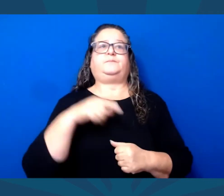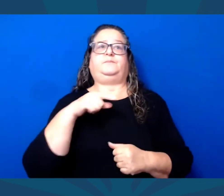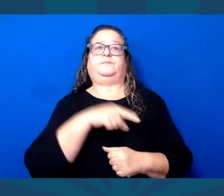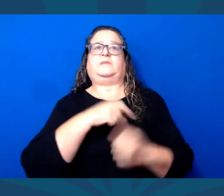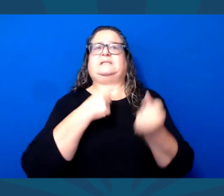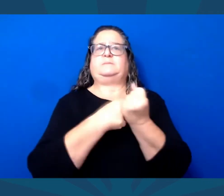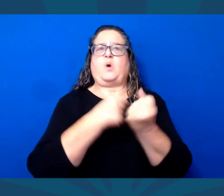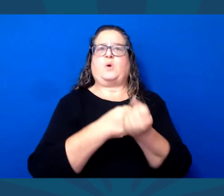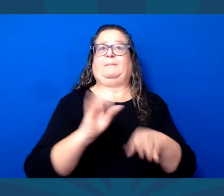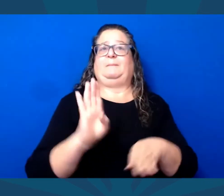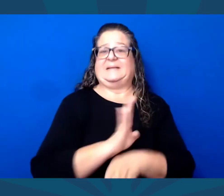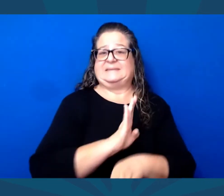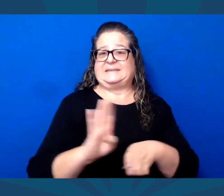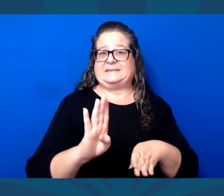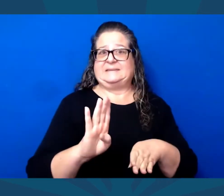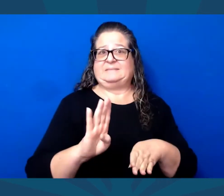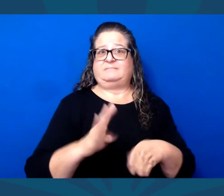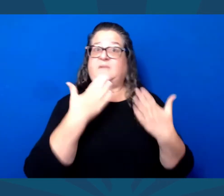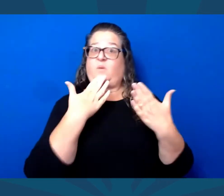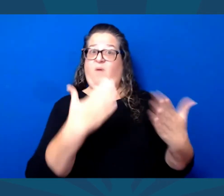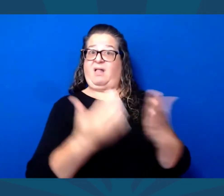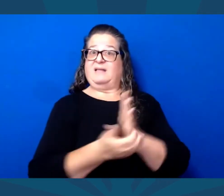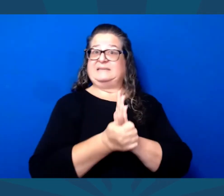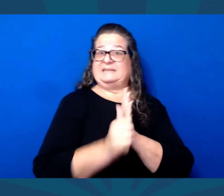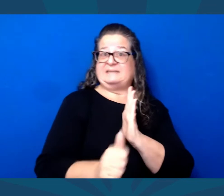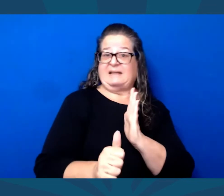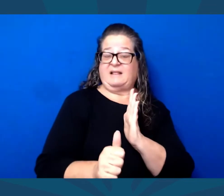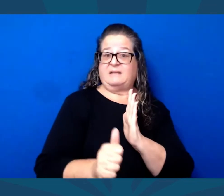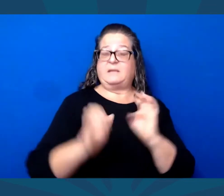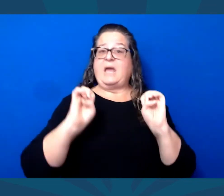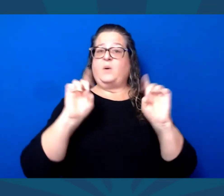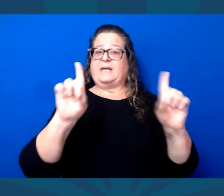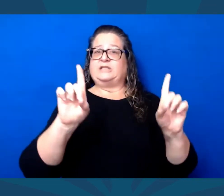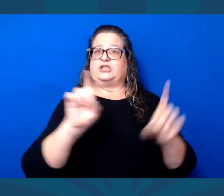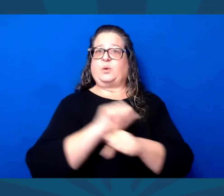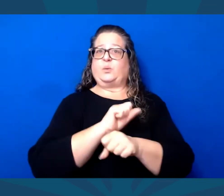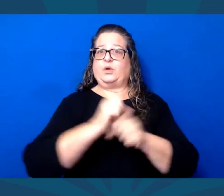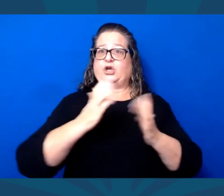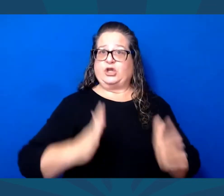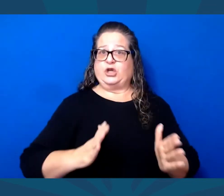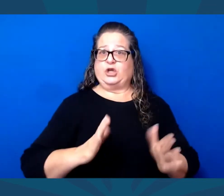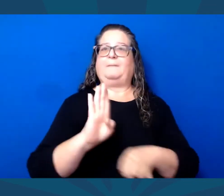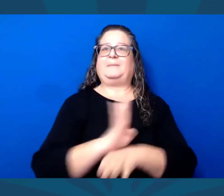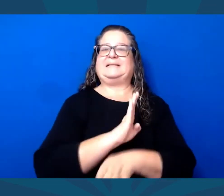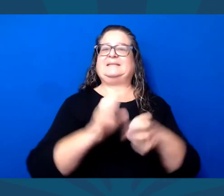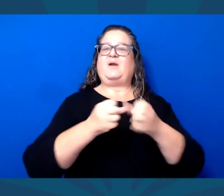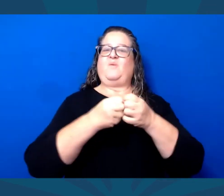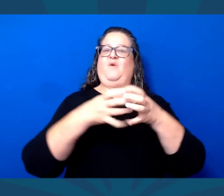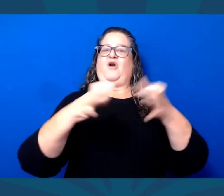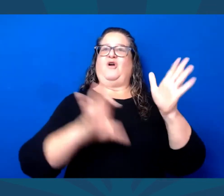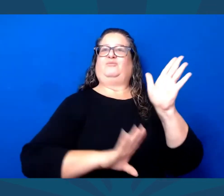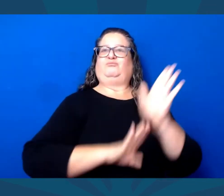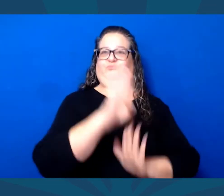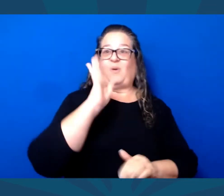Until then, and only then, will we know the accurate amount our public school districts deserve.